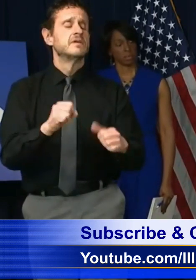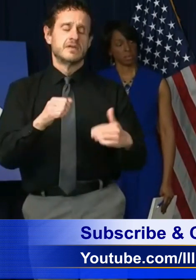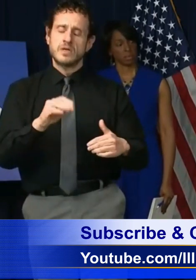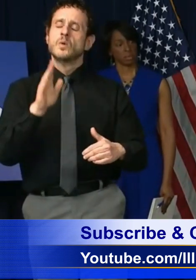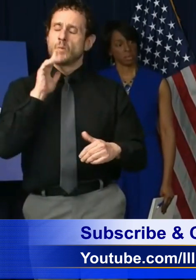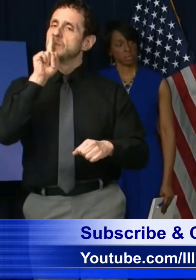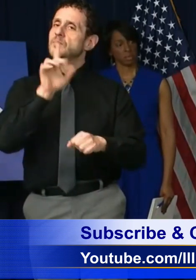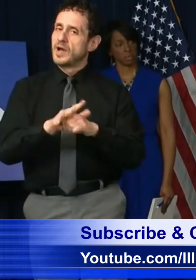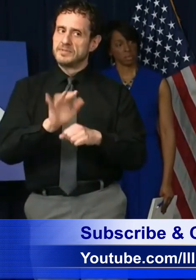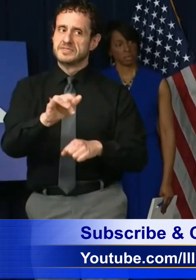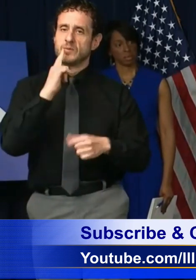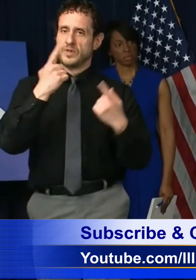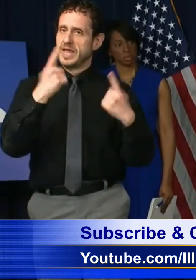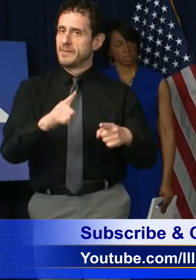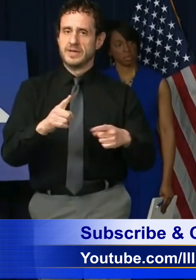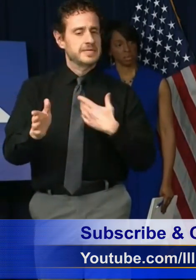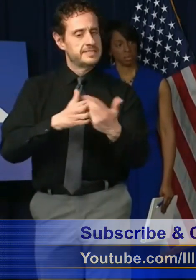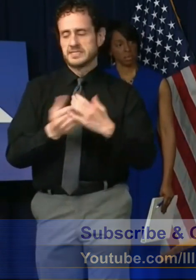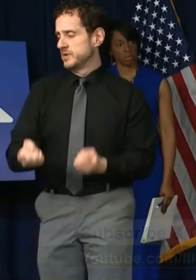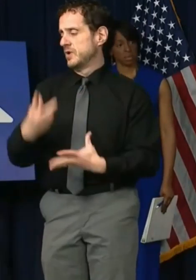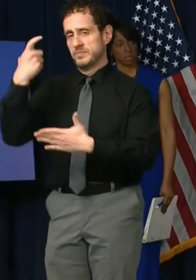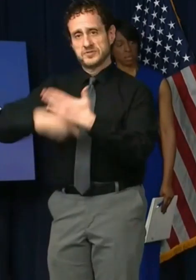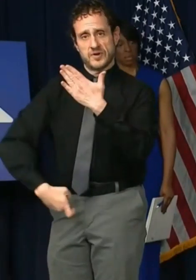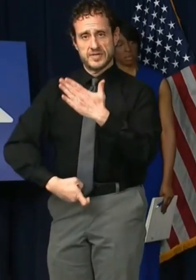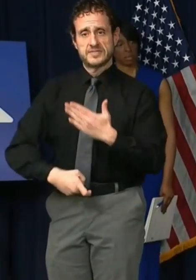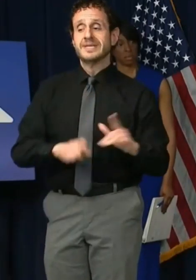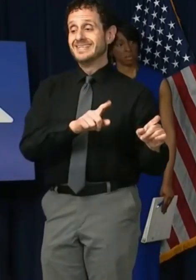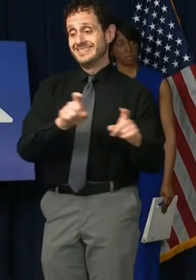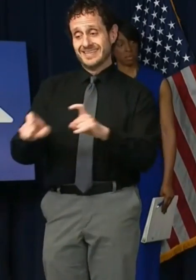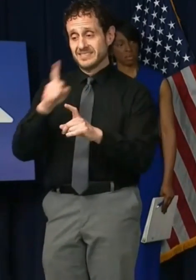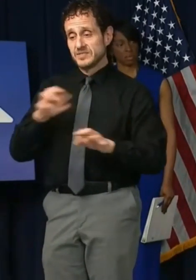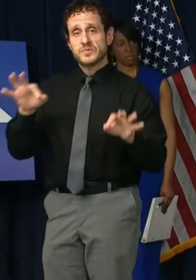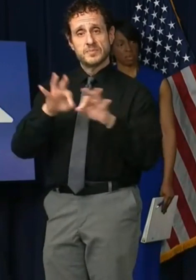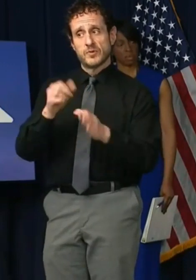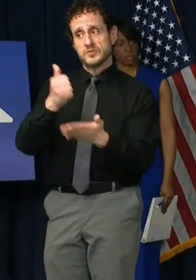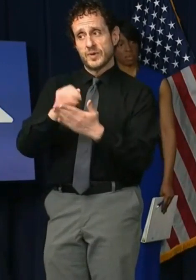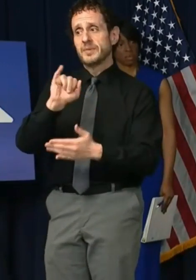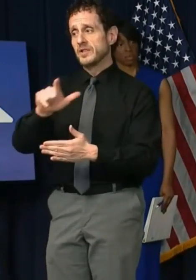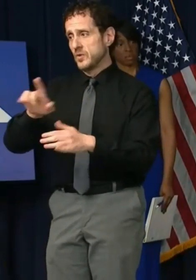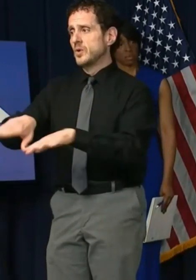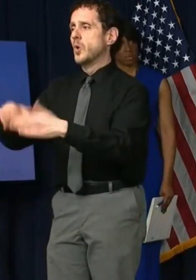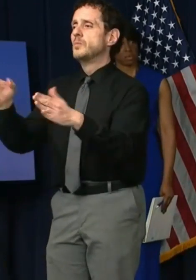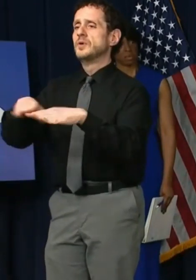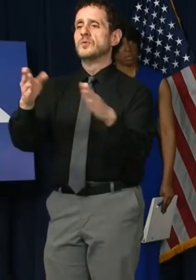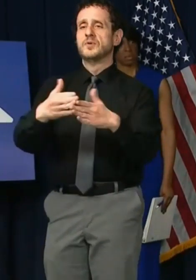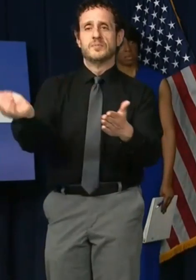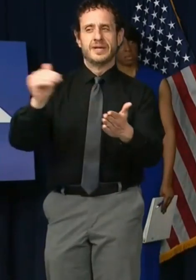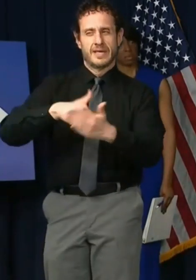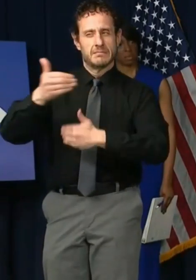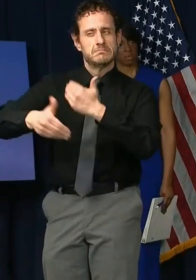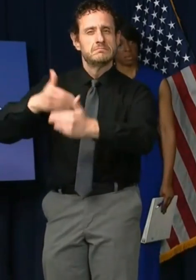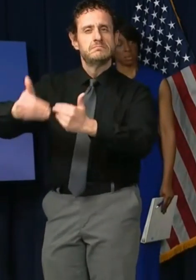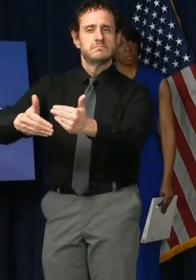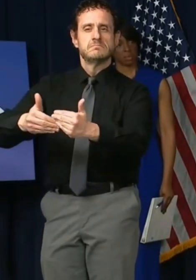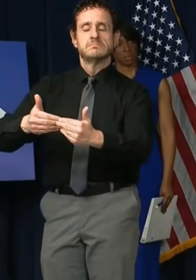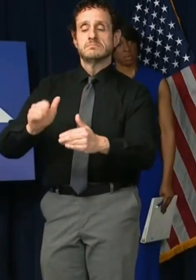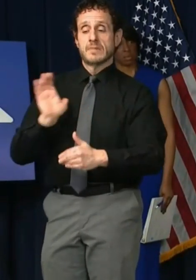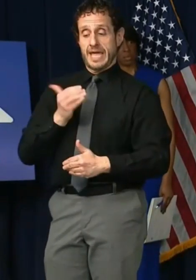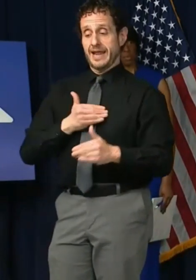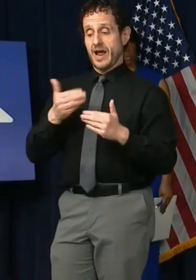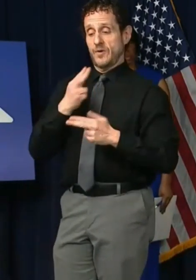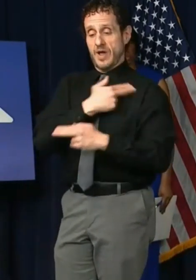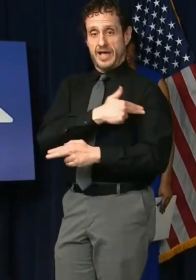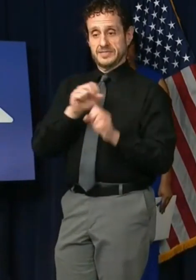make that happen. We know that testing is a critical component to reopen the economy, and at North Shore University Health System, we look forward